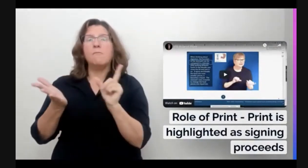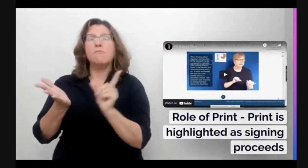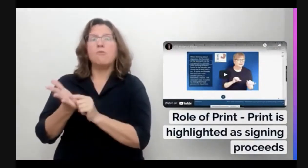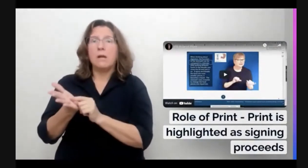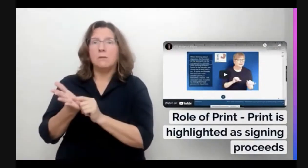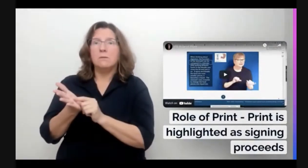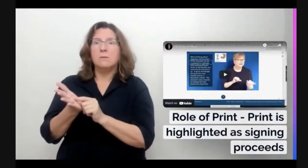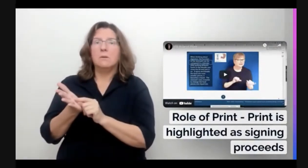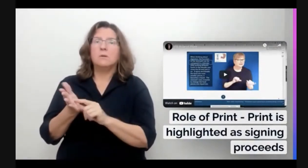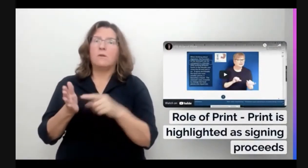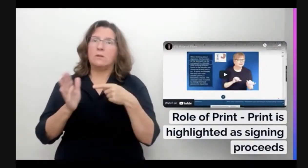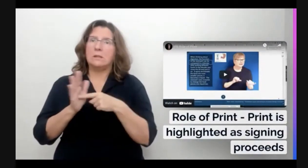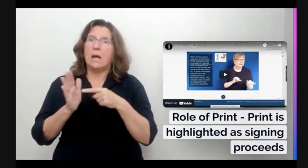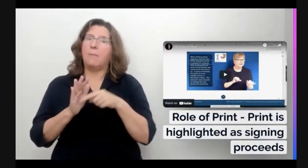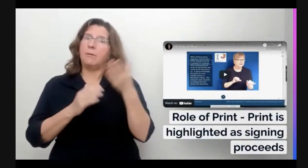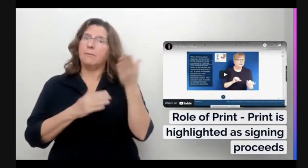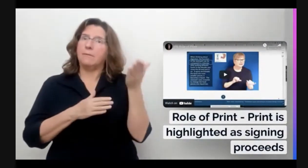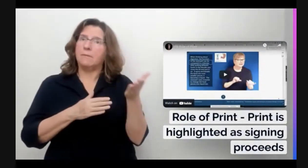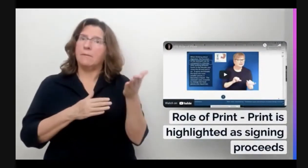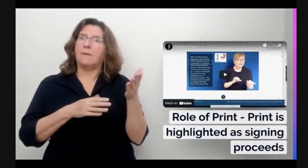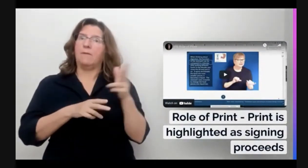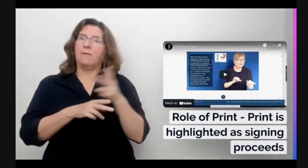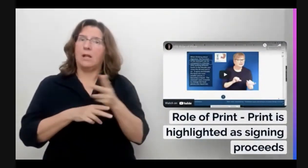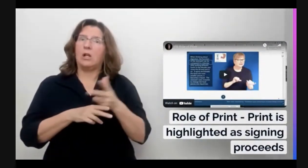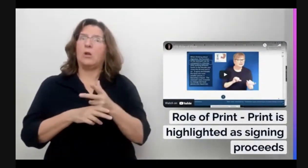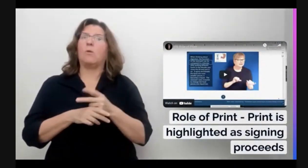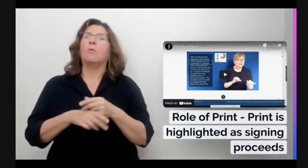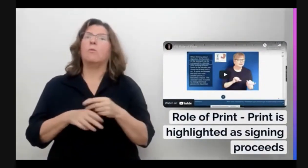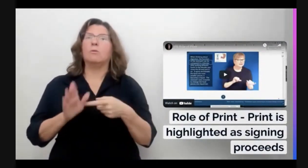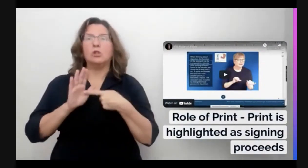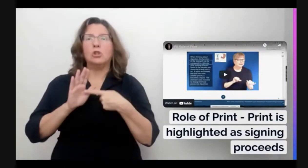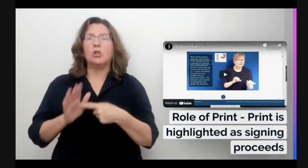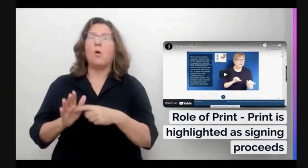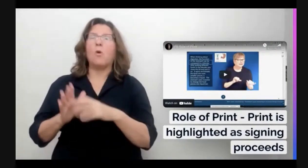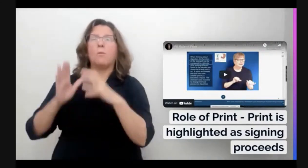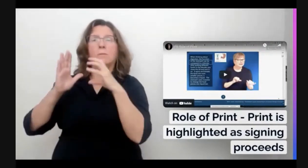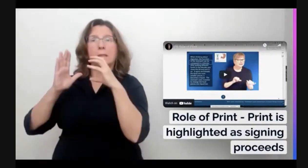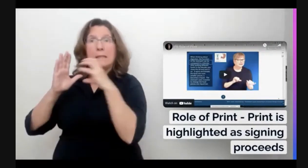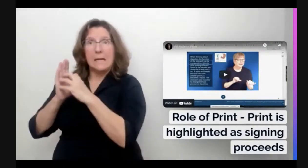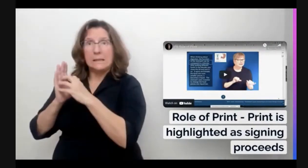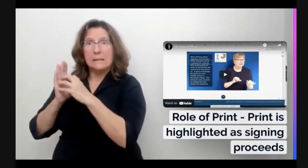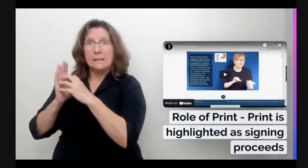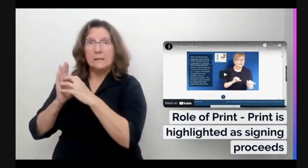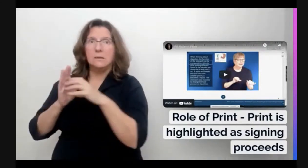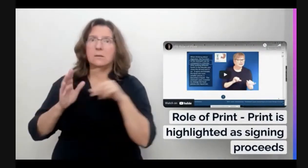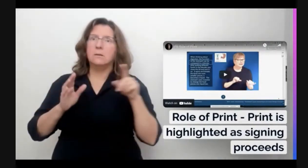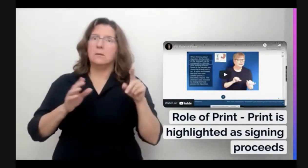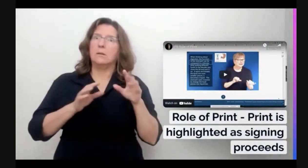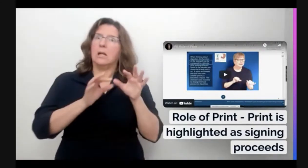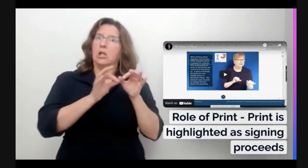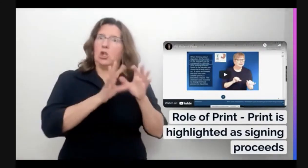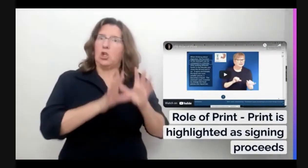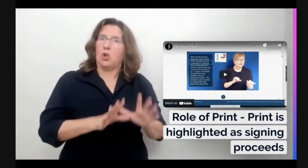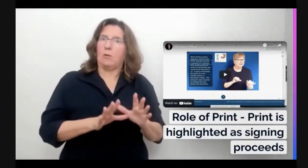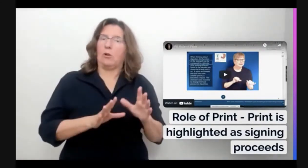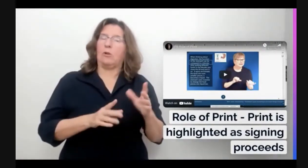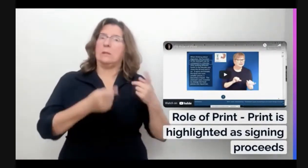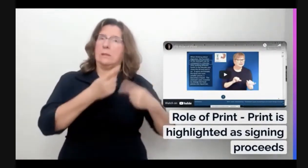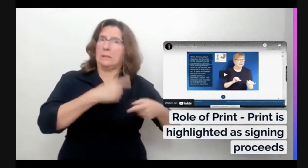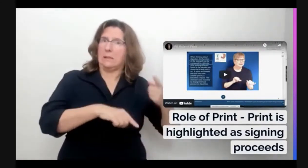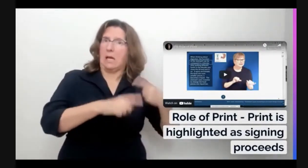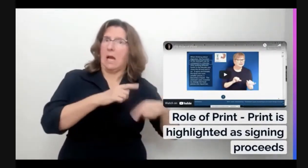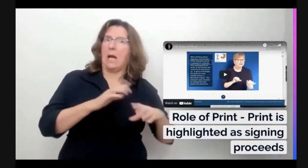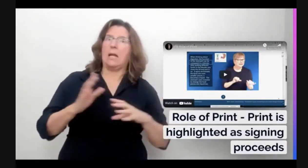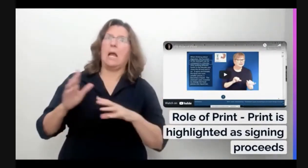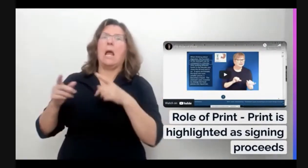A good video editing program can allow us to highlight the text as the video lesson proceeds.